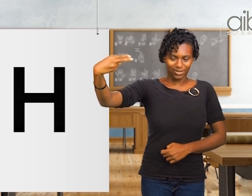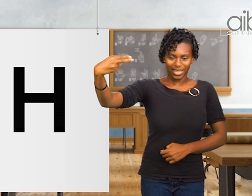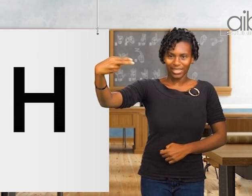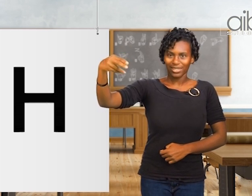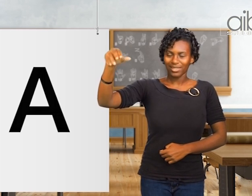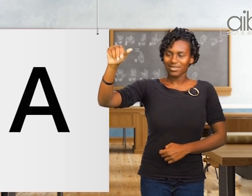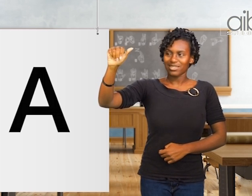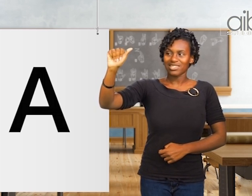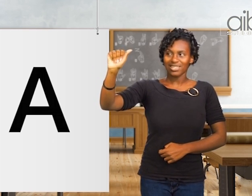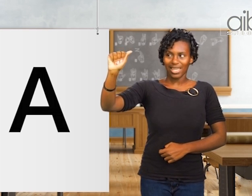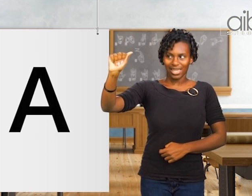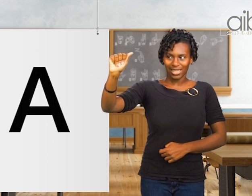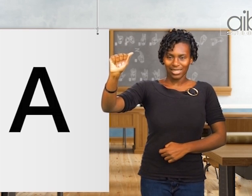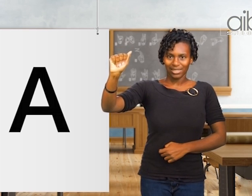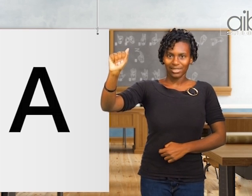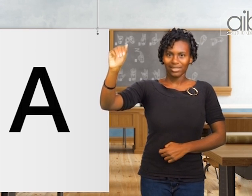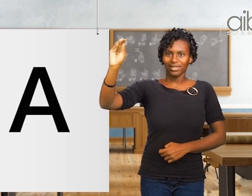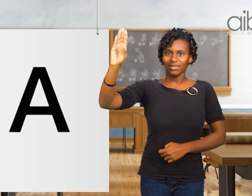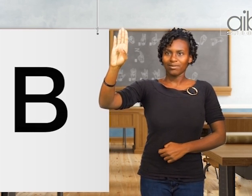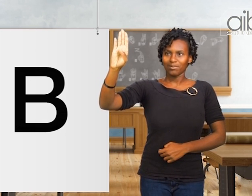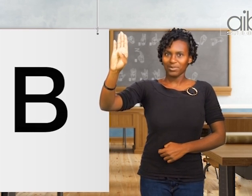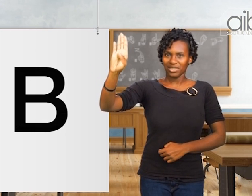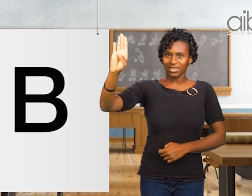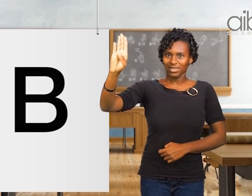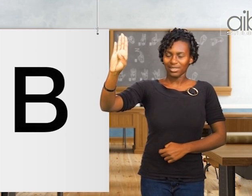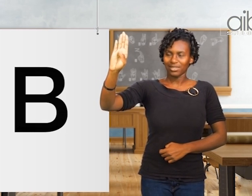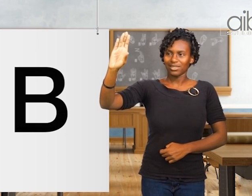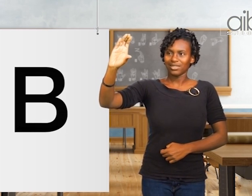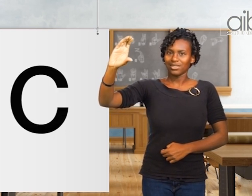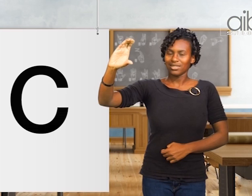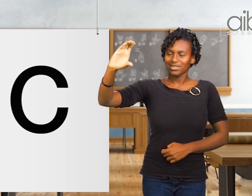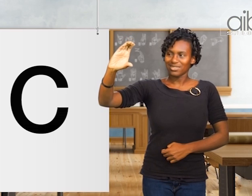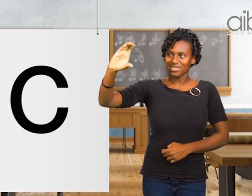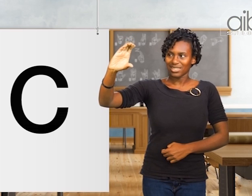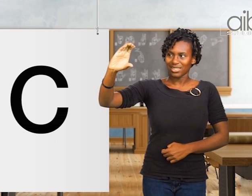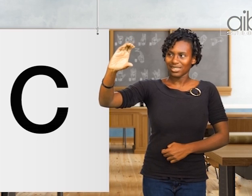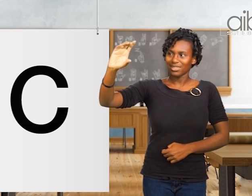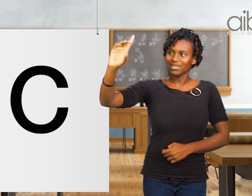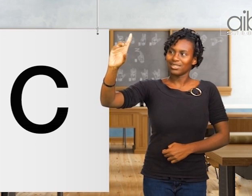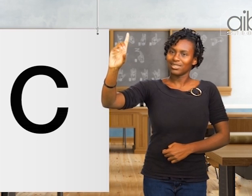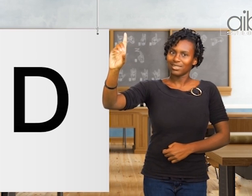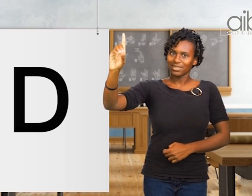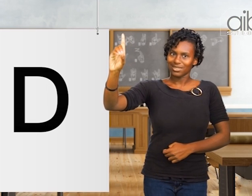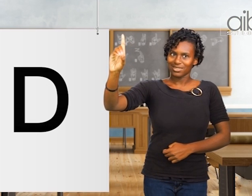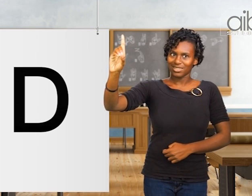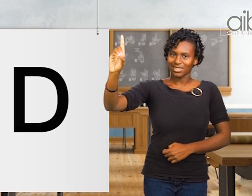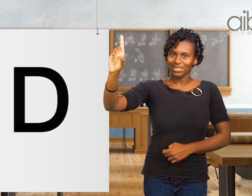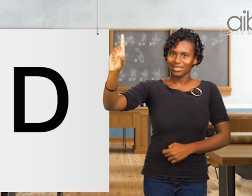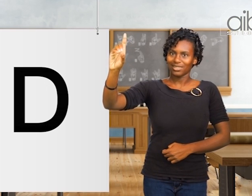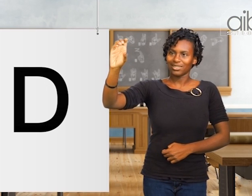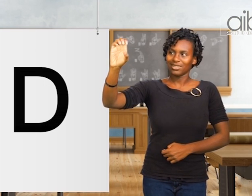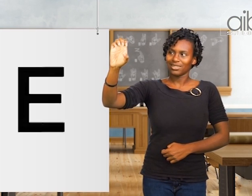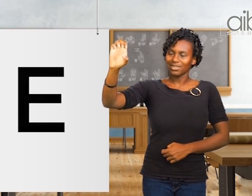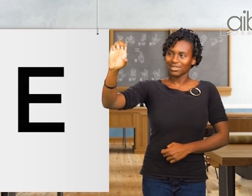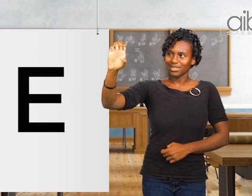okay? So this is A, B, C, D,